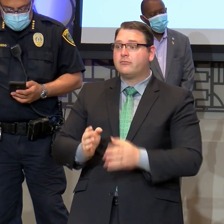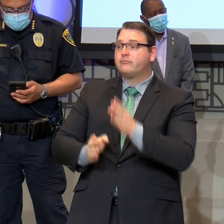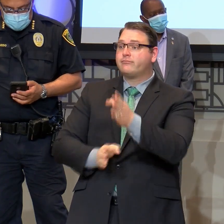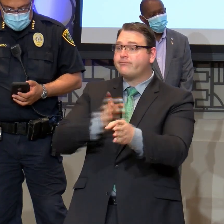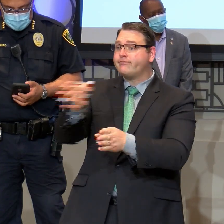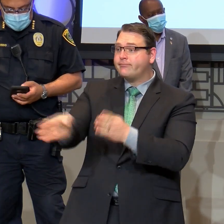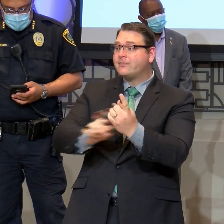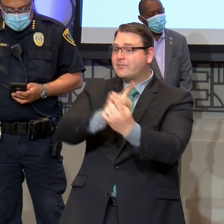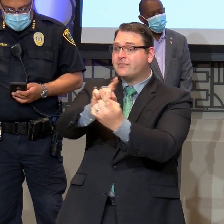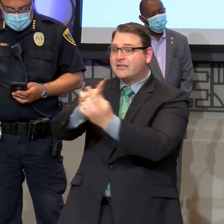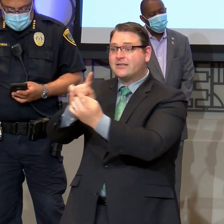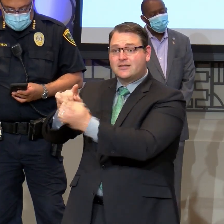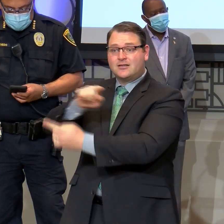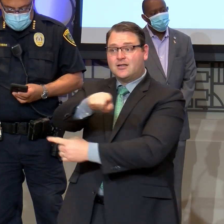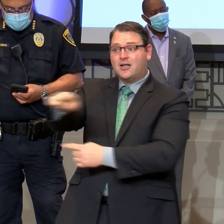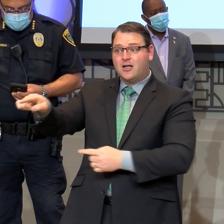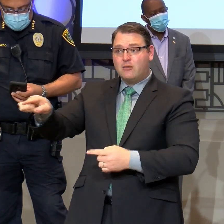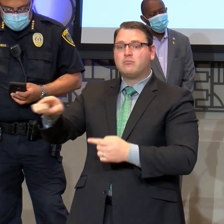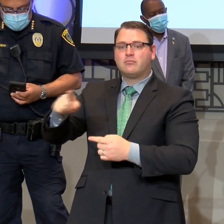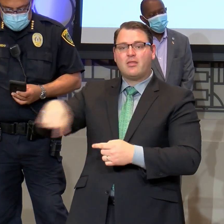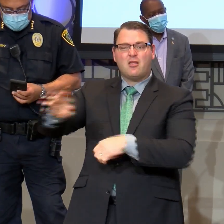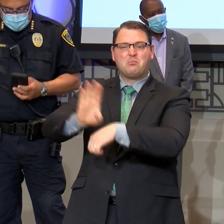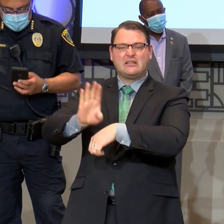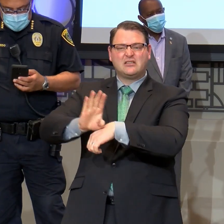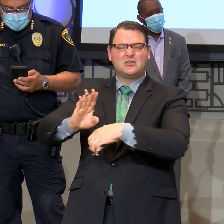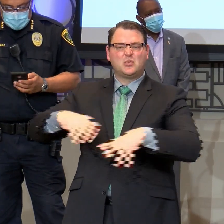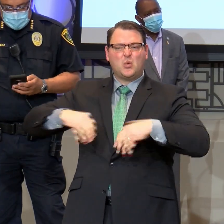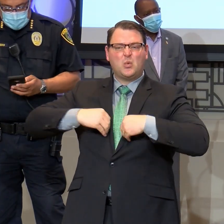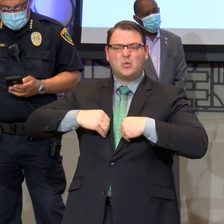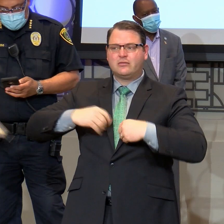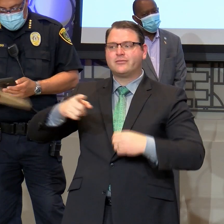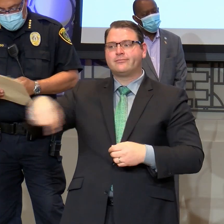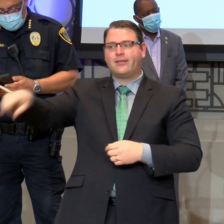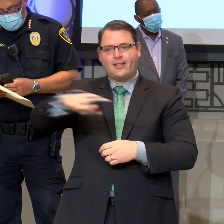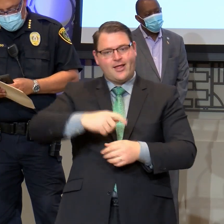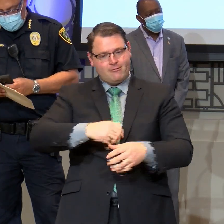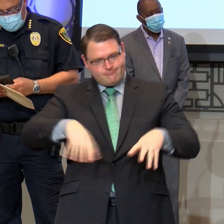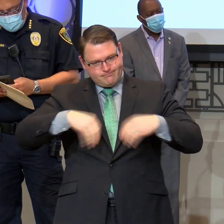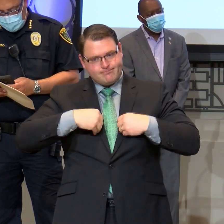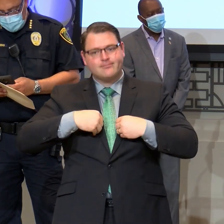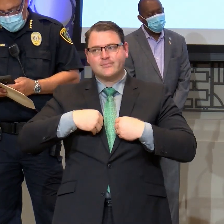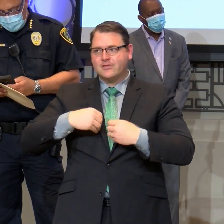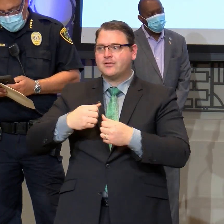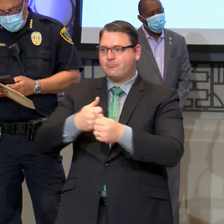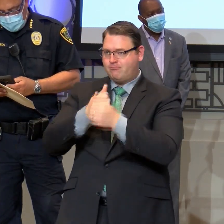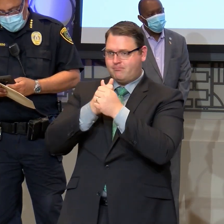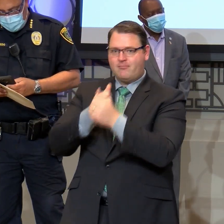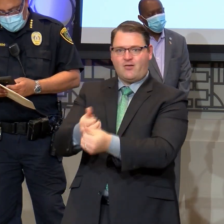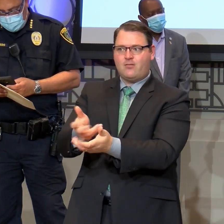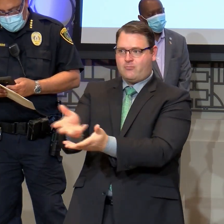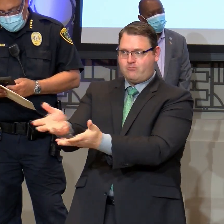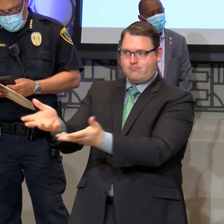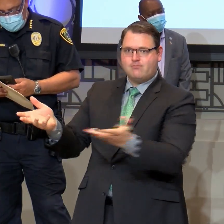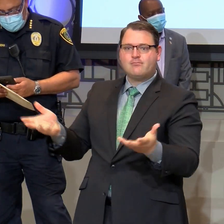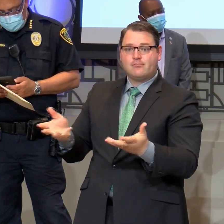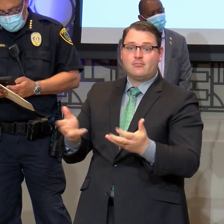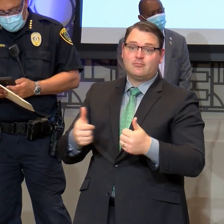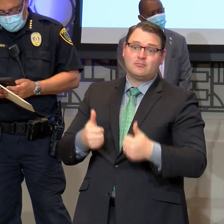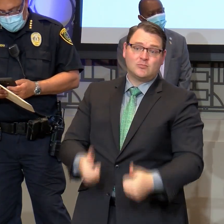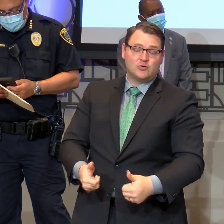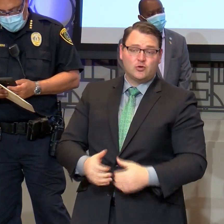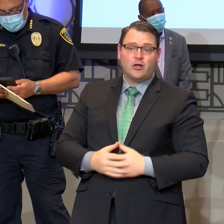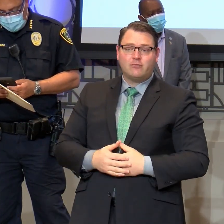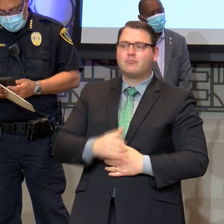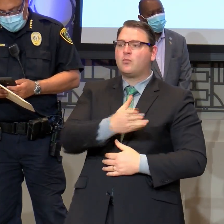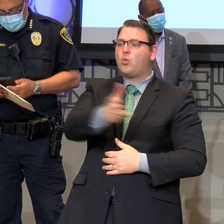way, from every one of the business owners, which is a positive thing. We appreciate the assistance from the community. We understand, as the mayor